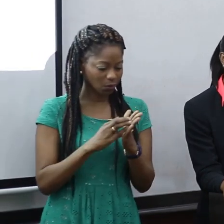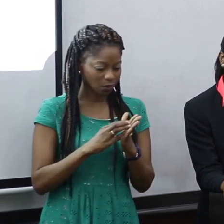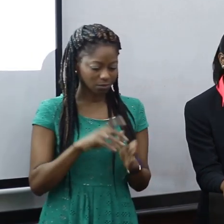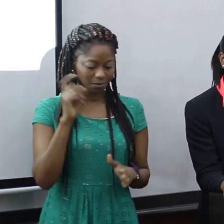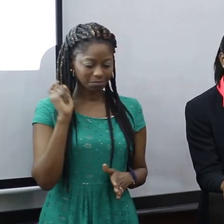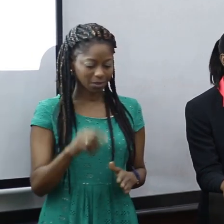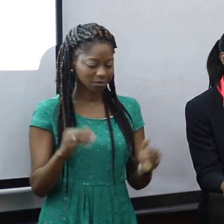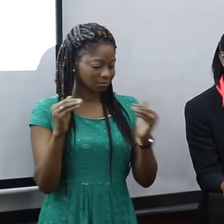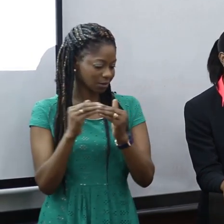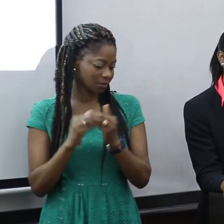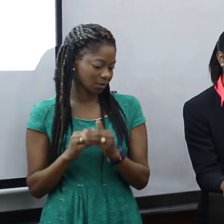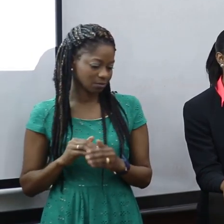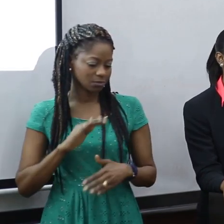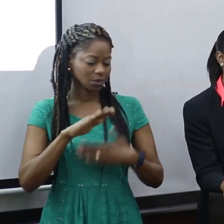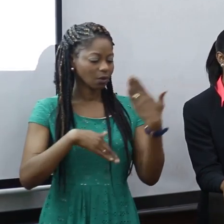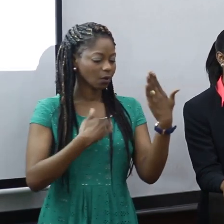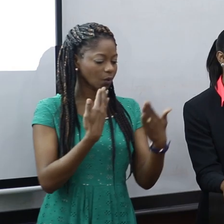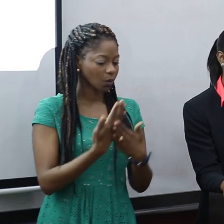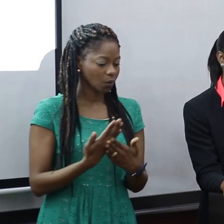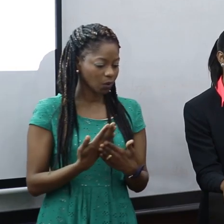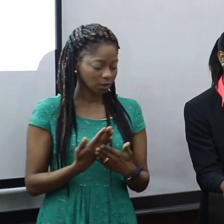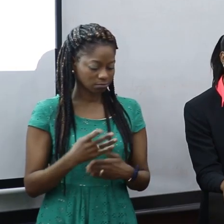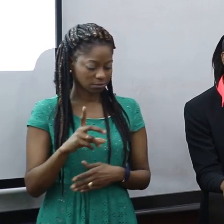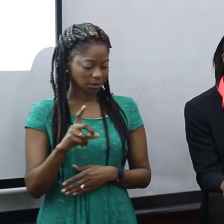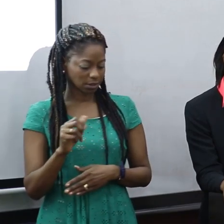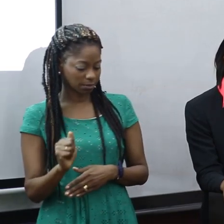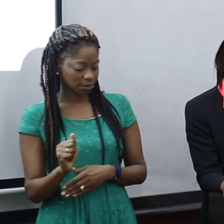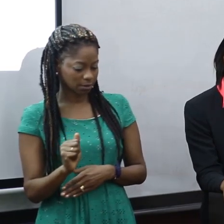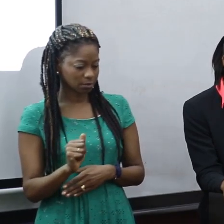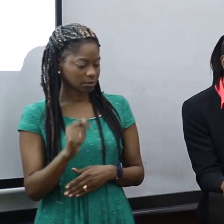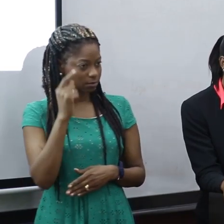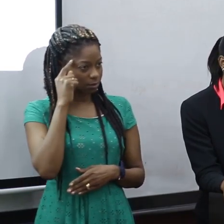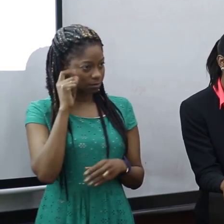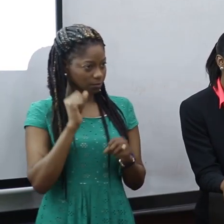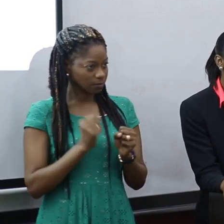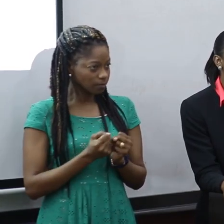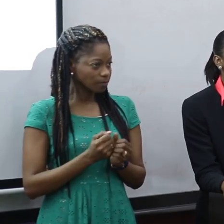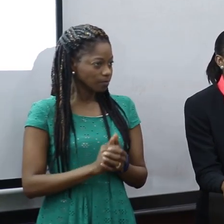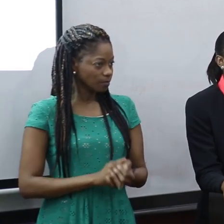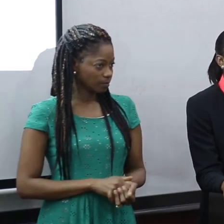to everyone, not only those with mental disabilities.